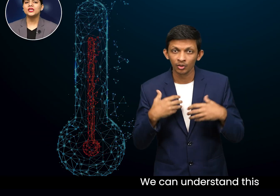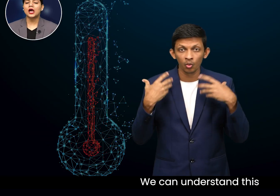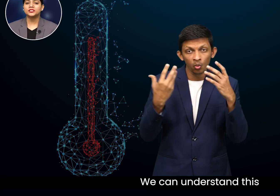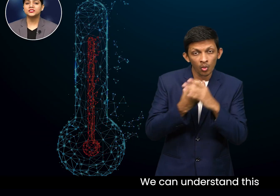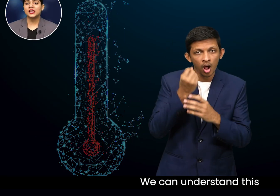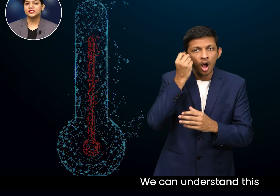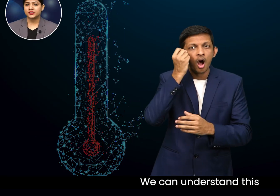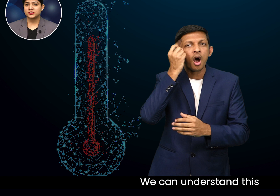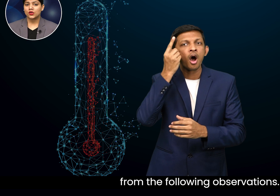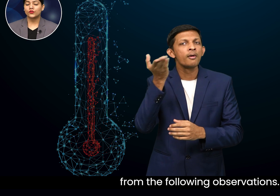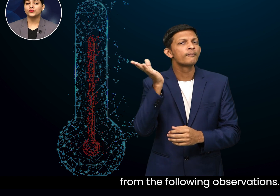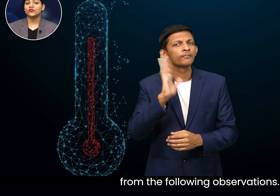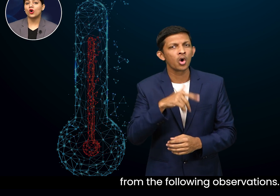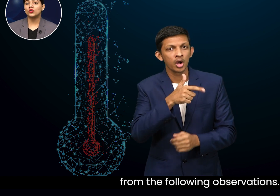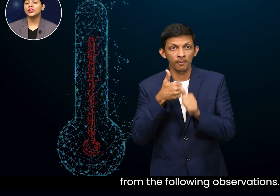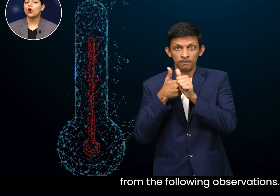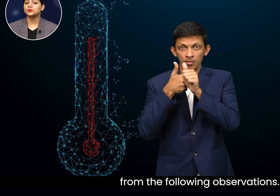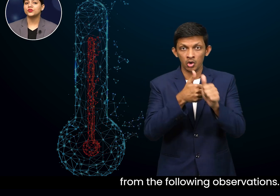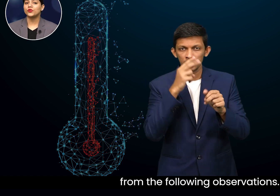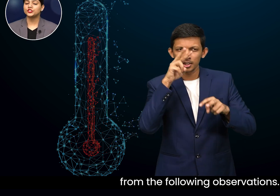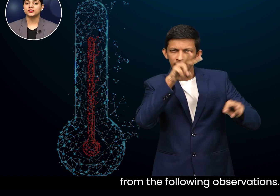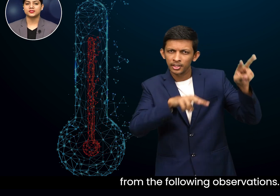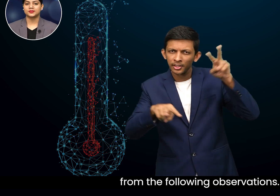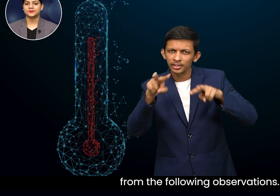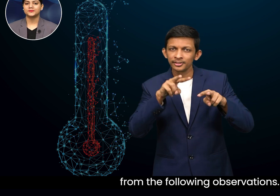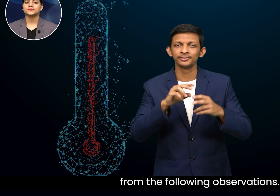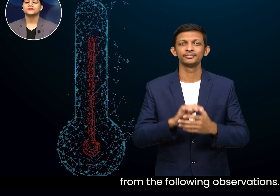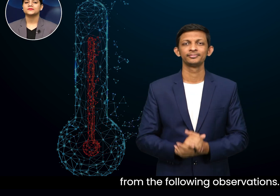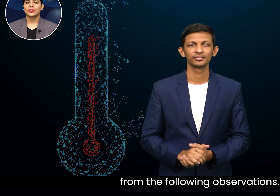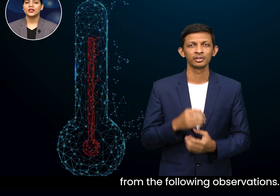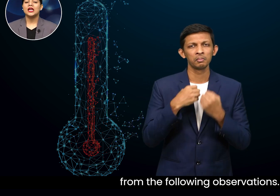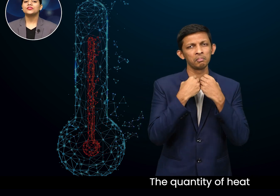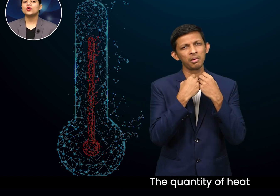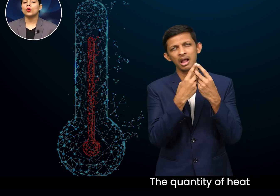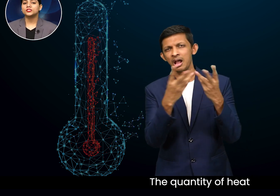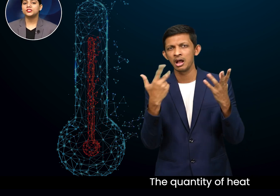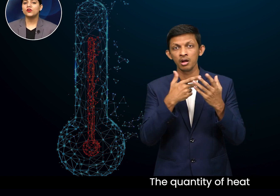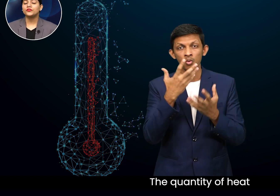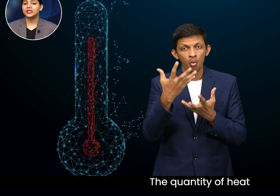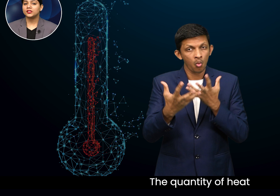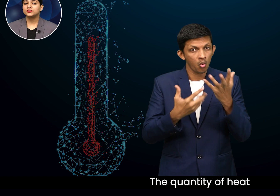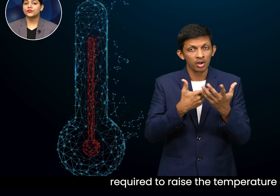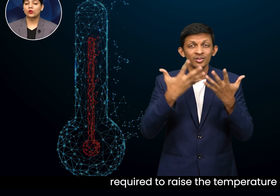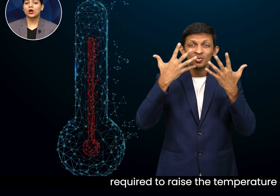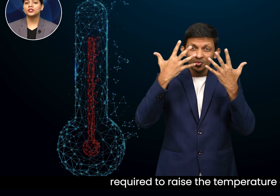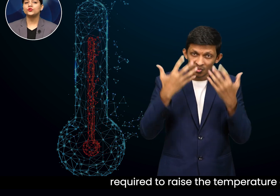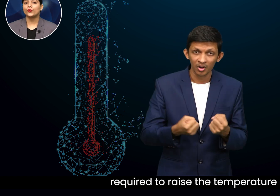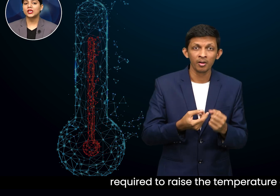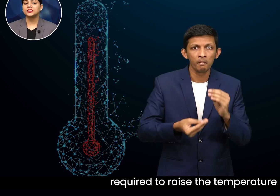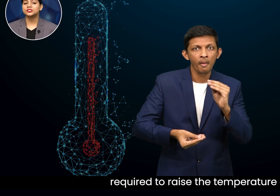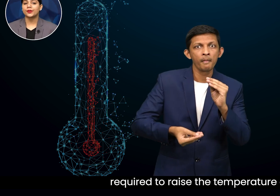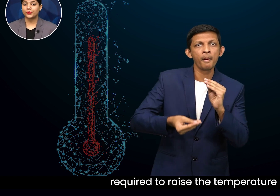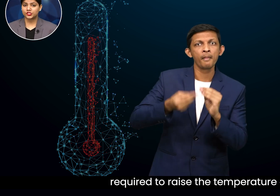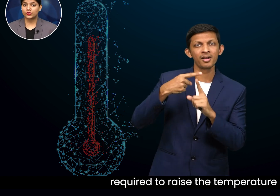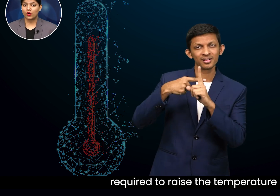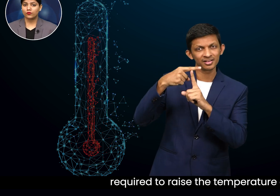We can understand this from the following observations. The quantity of heat required to